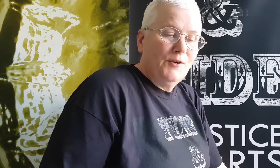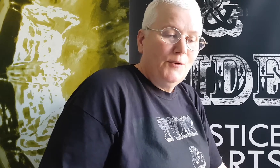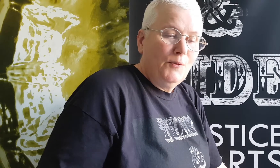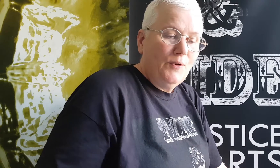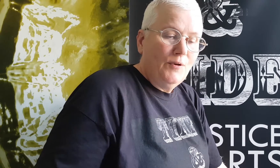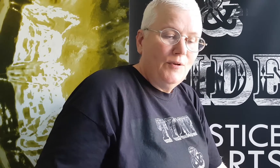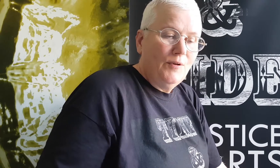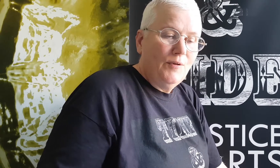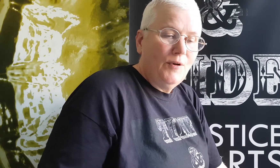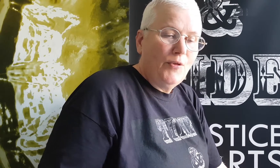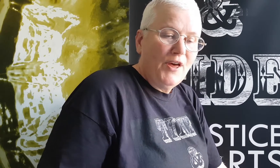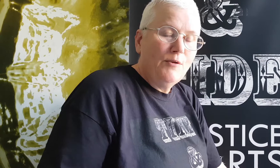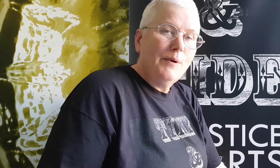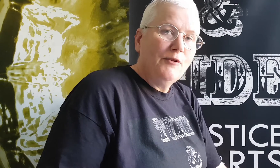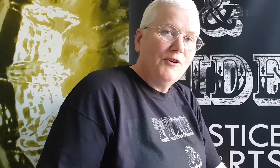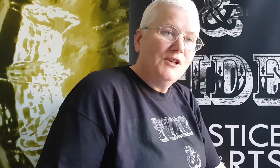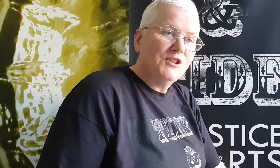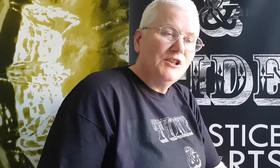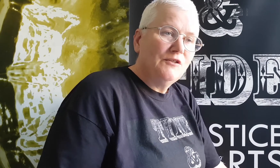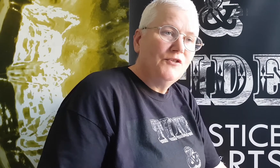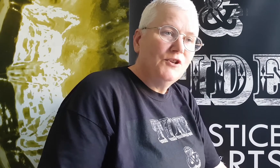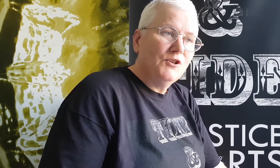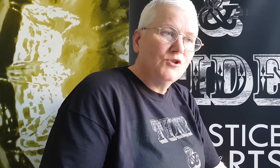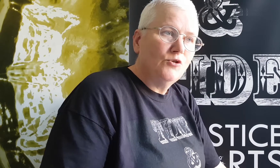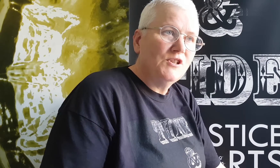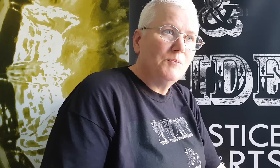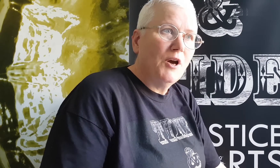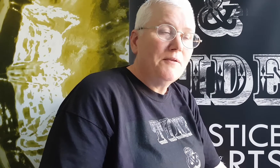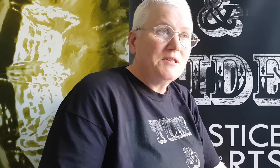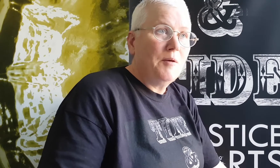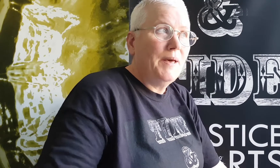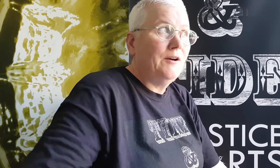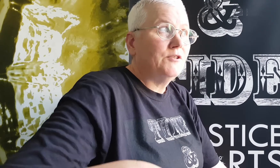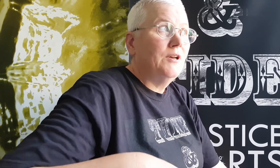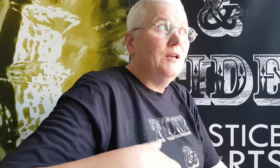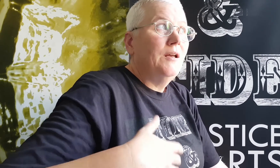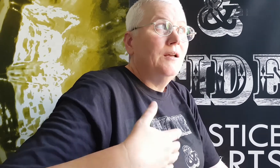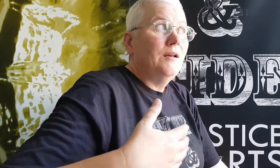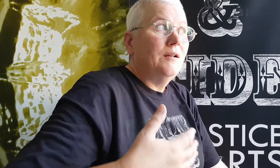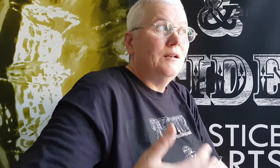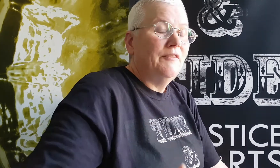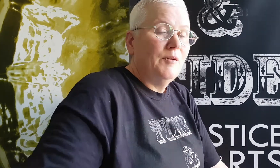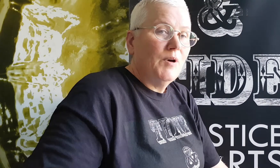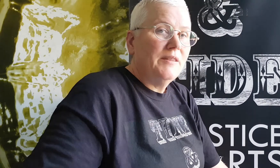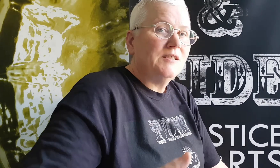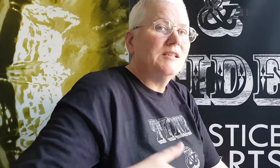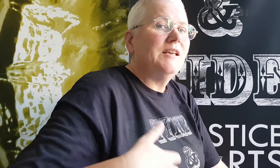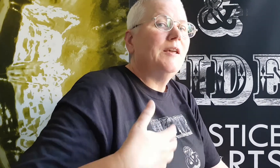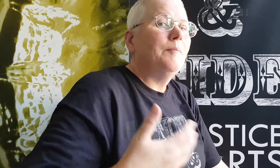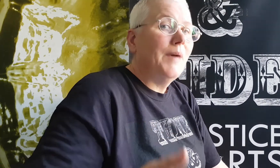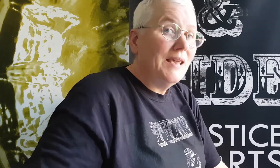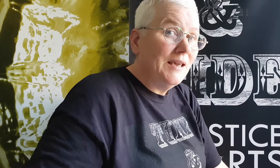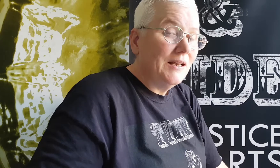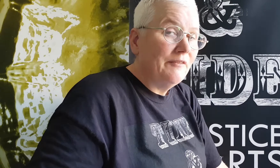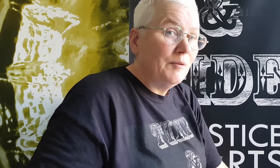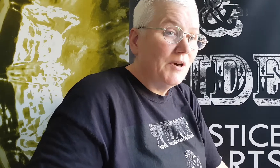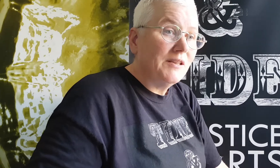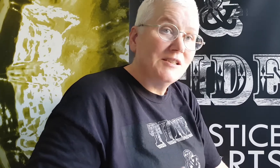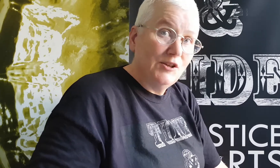So although we were asking for stories and poems about living by the sea, making a living by the sea or